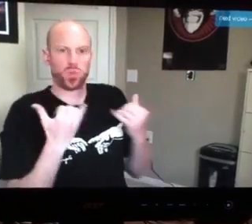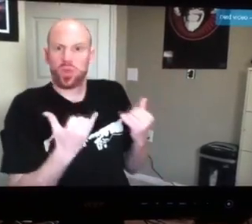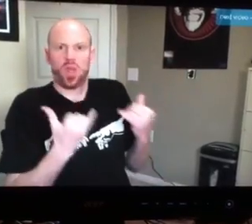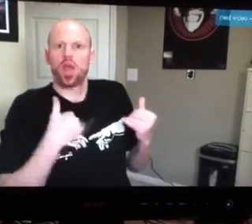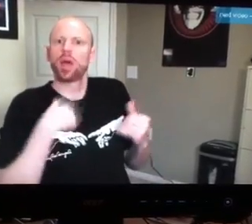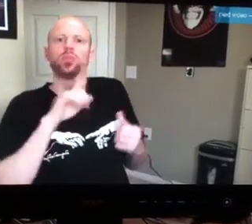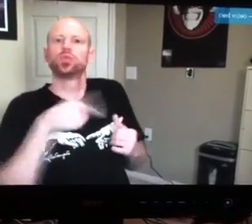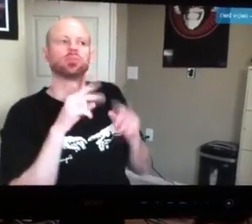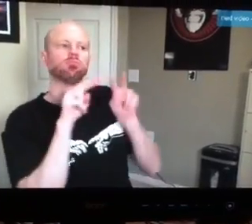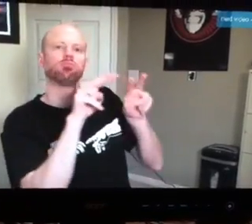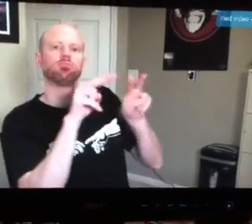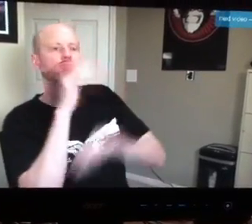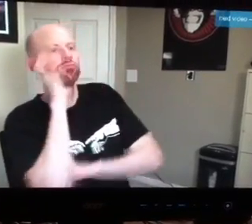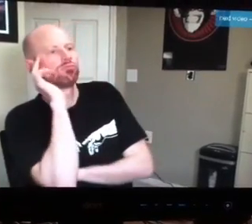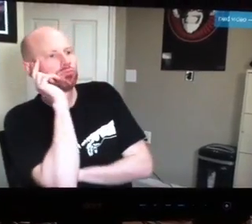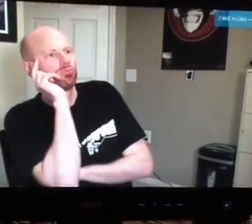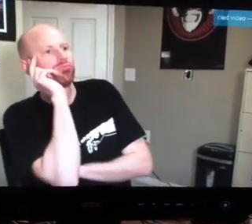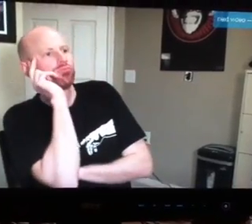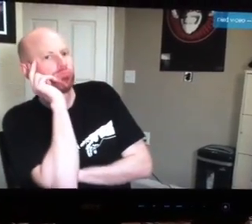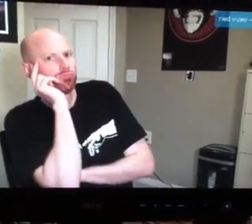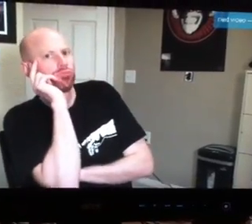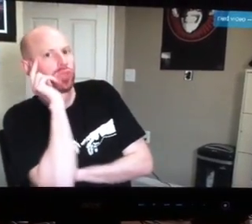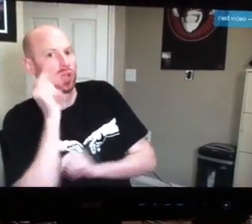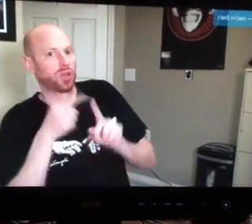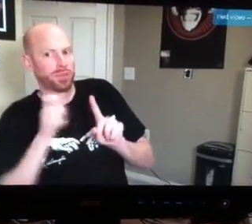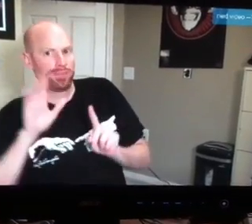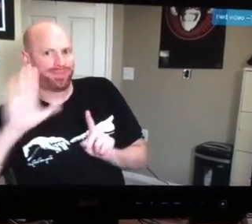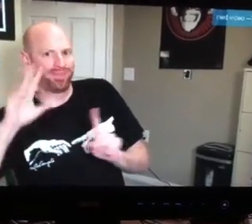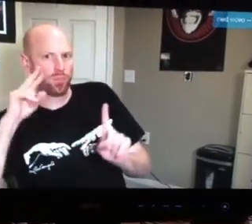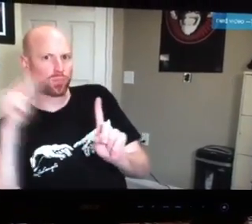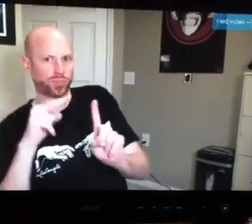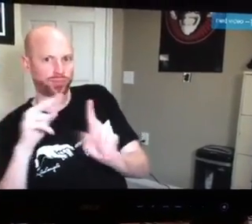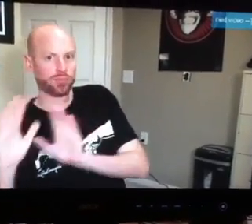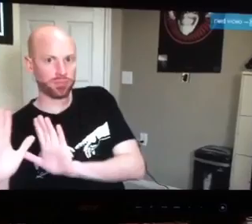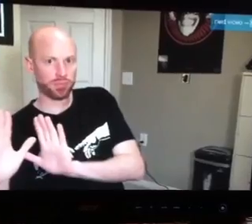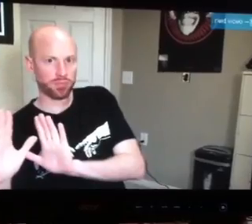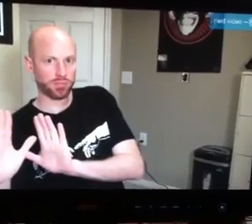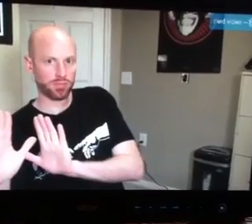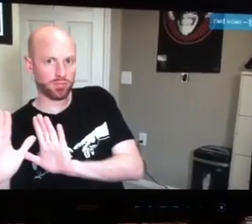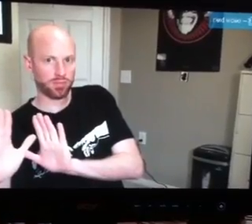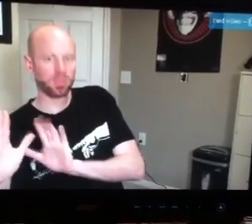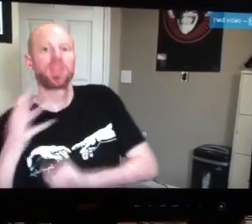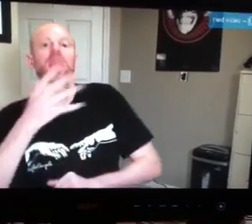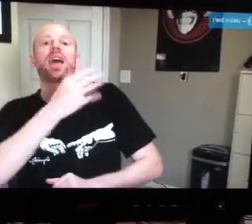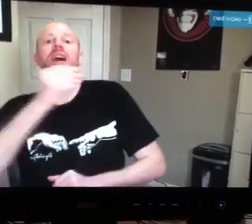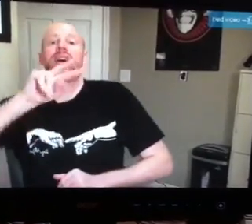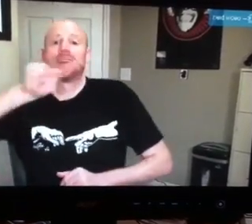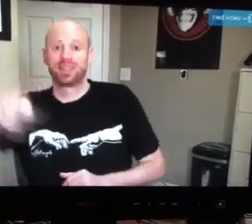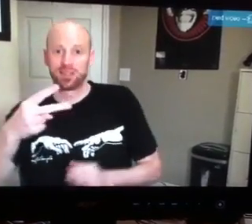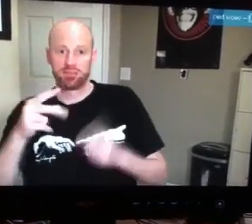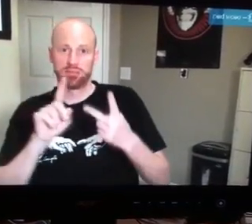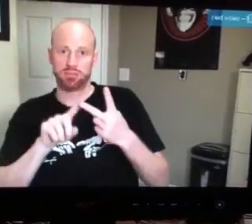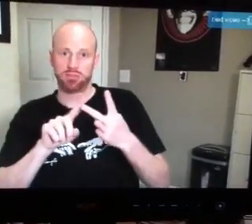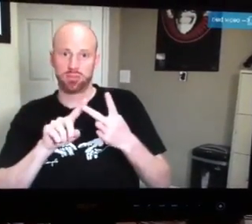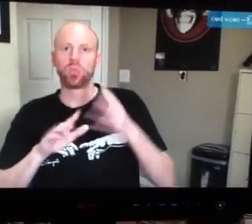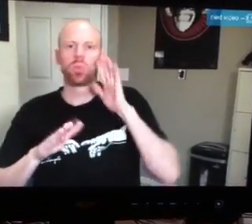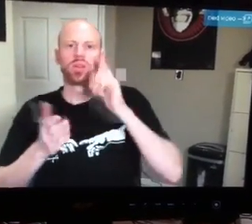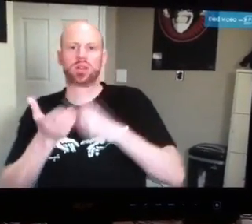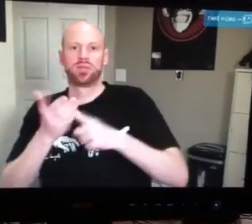signing, the person who's watching the signer. I'm going to be discussing their perspective, and then I'll also